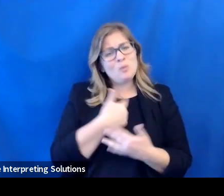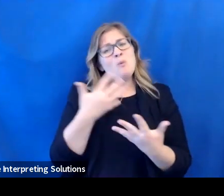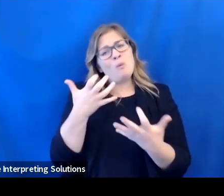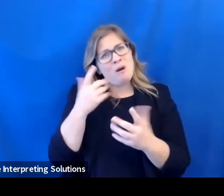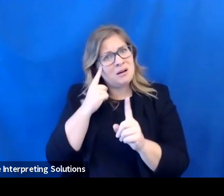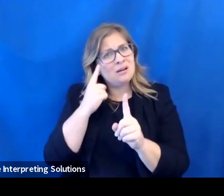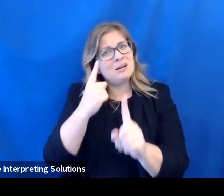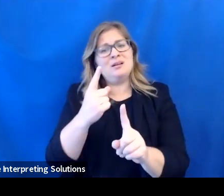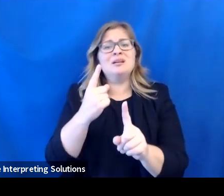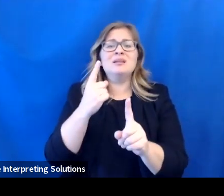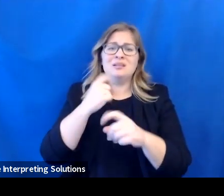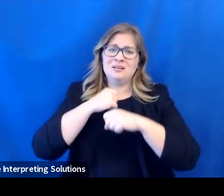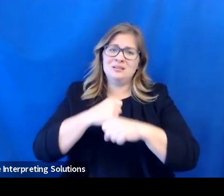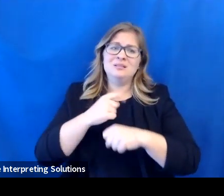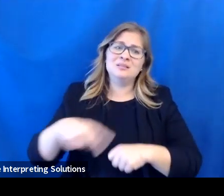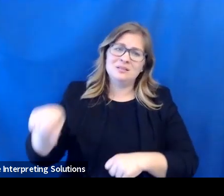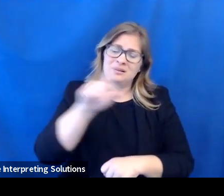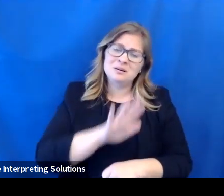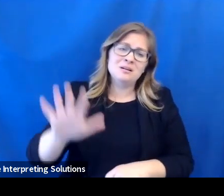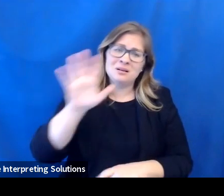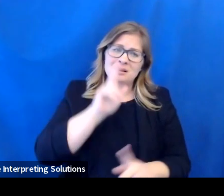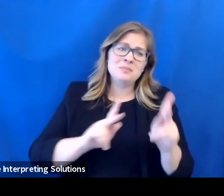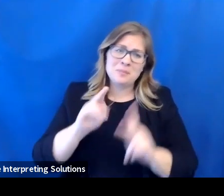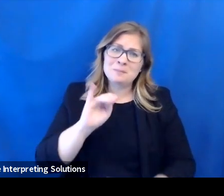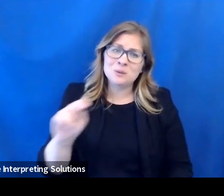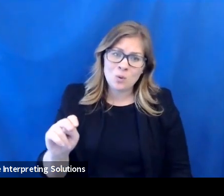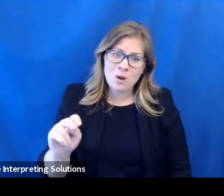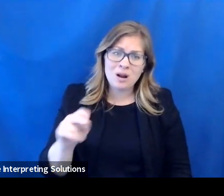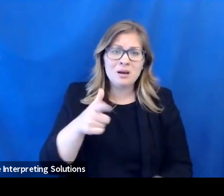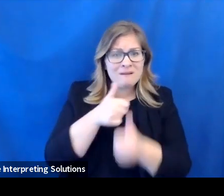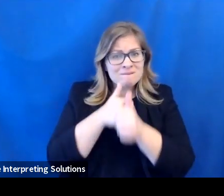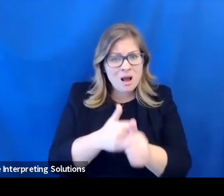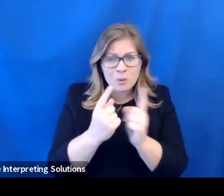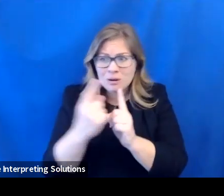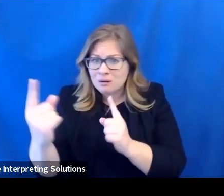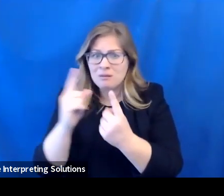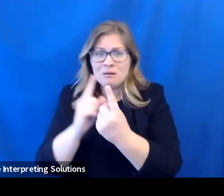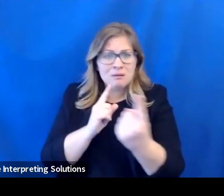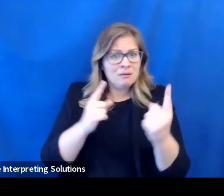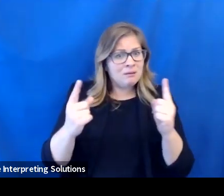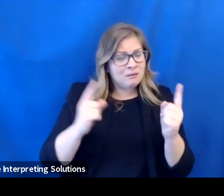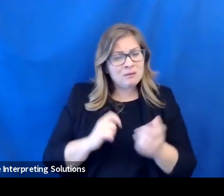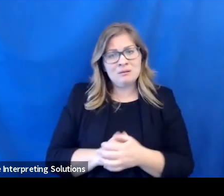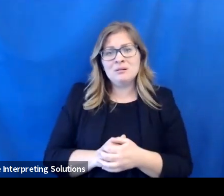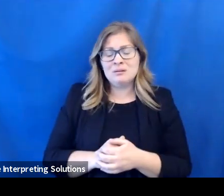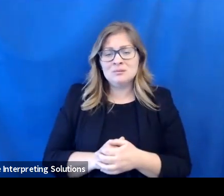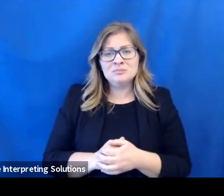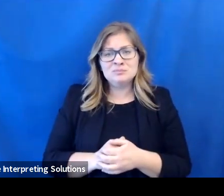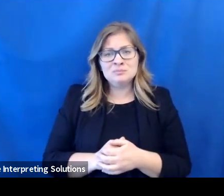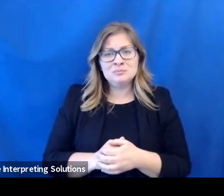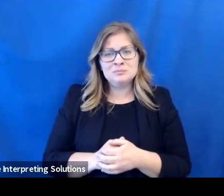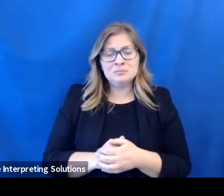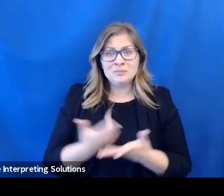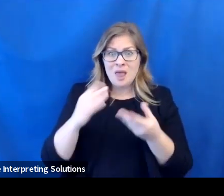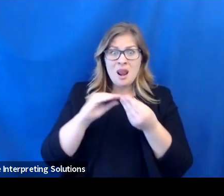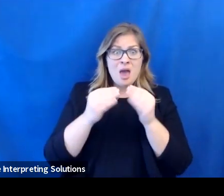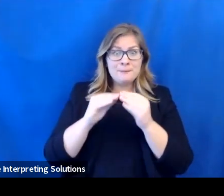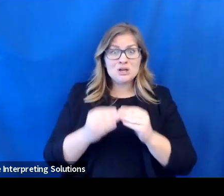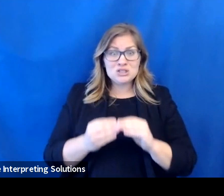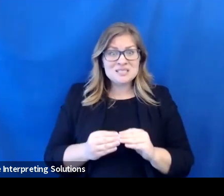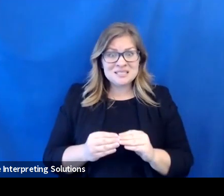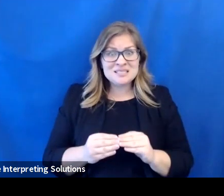us into that point. I'd also say we're testing about right in the middle. So these numbers I think they're apples